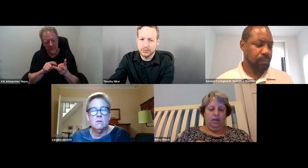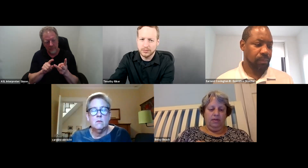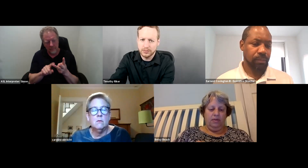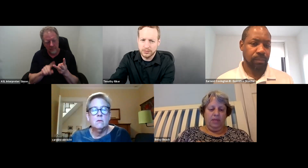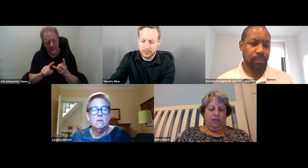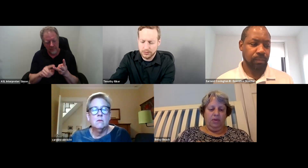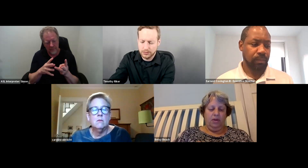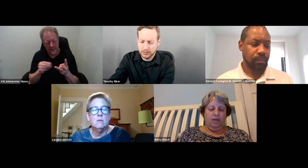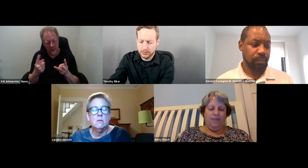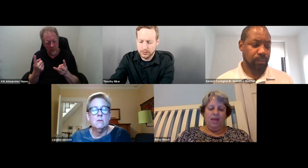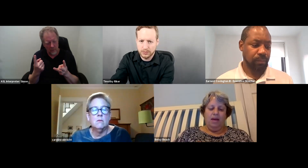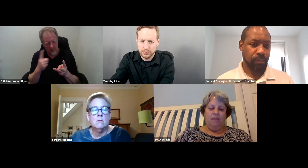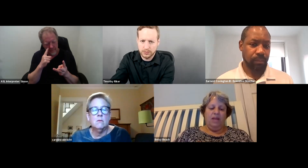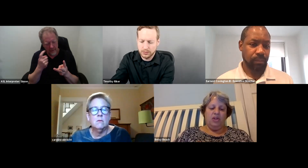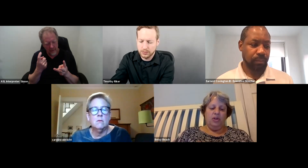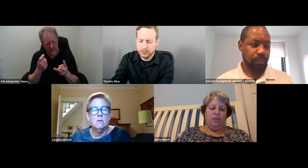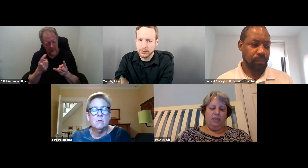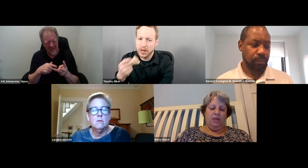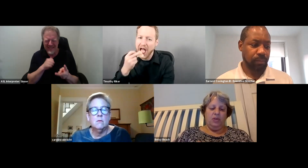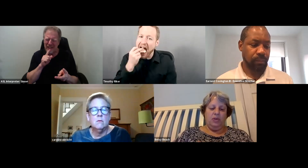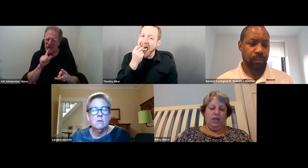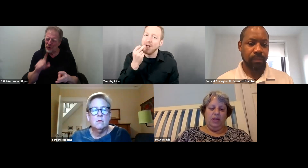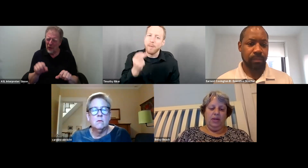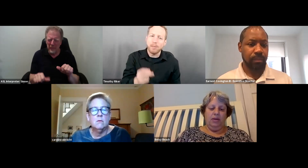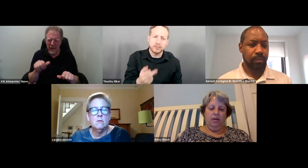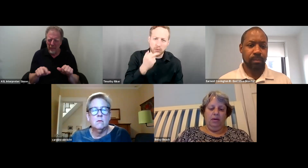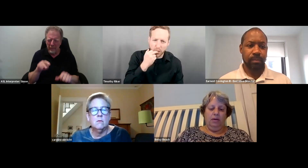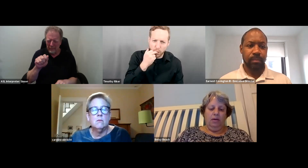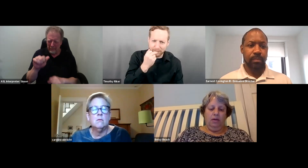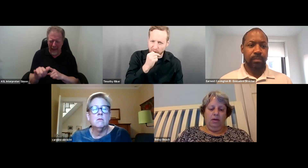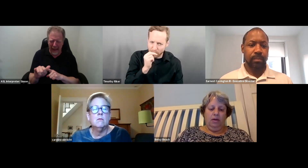And is there a May one? I'm not sure about May 20th.